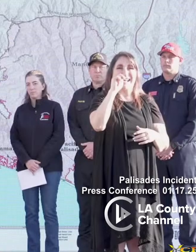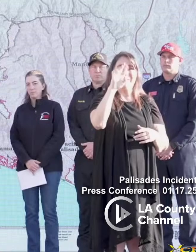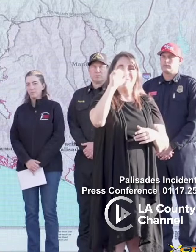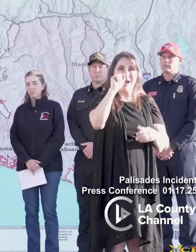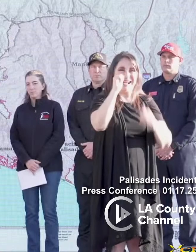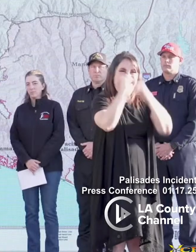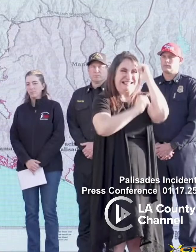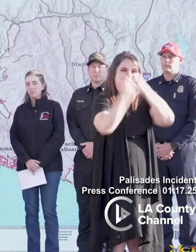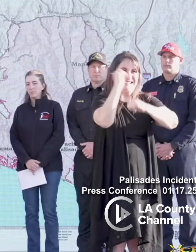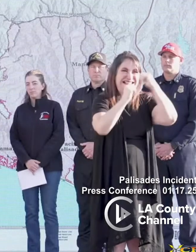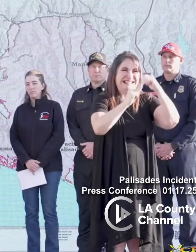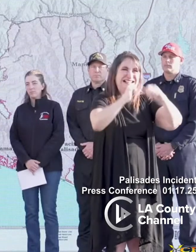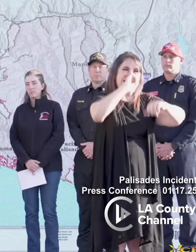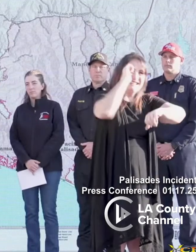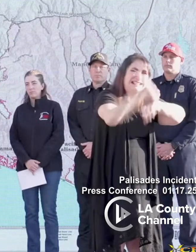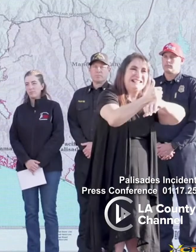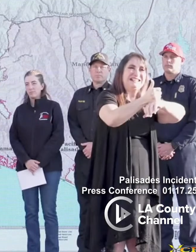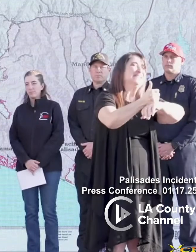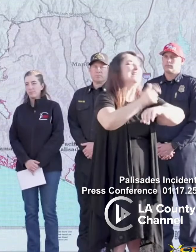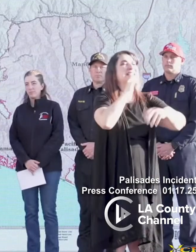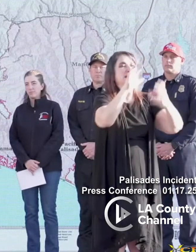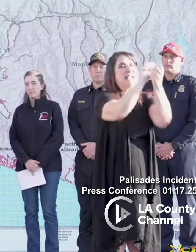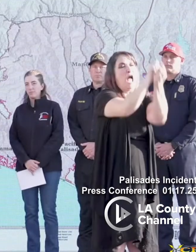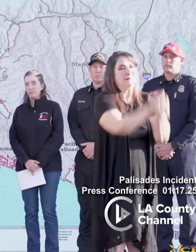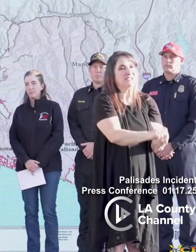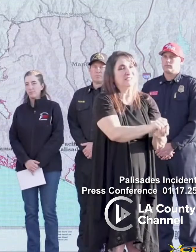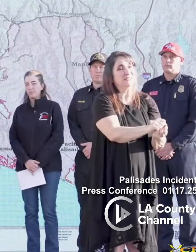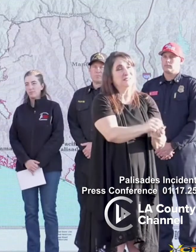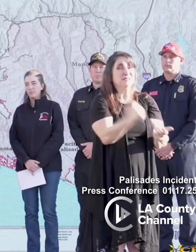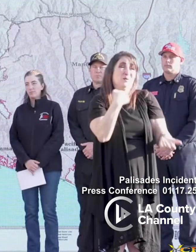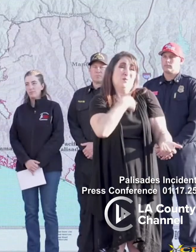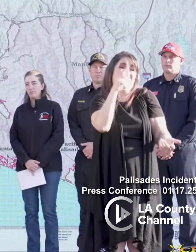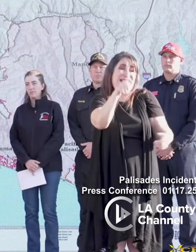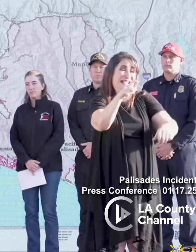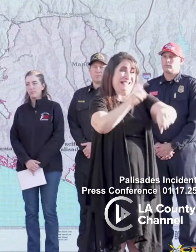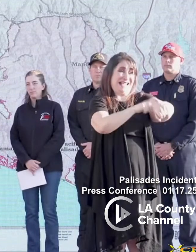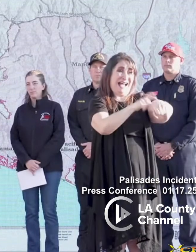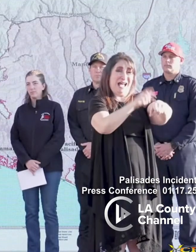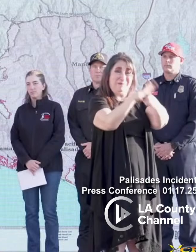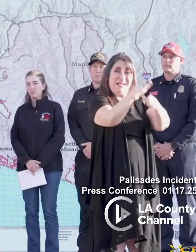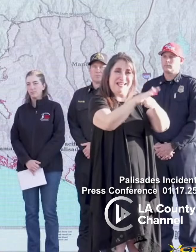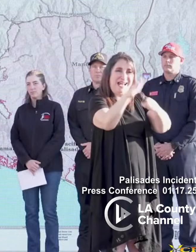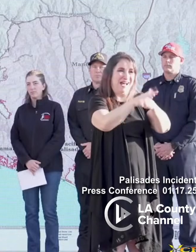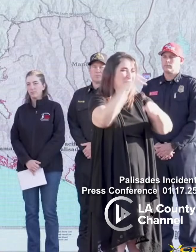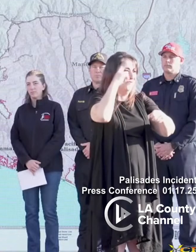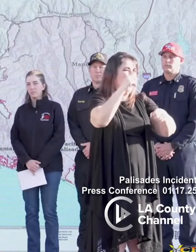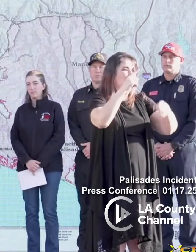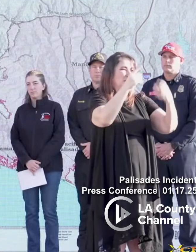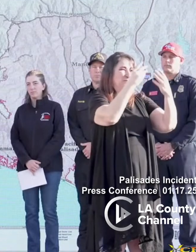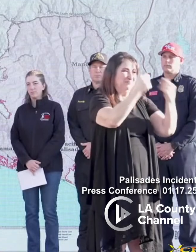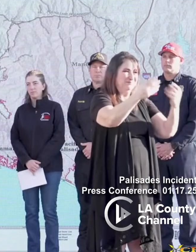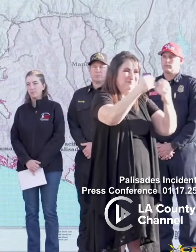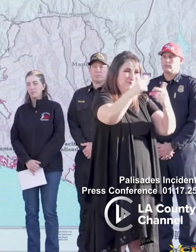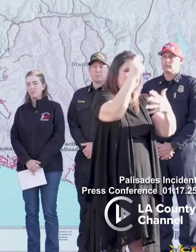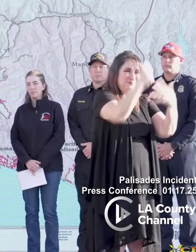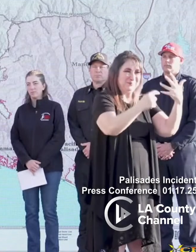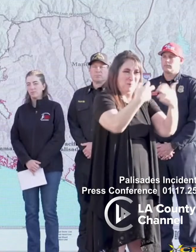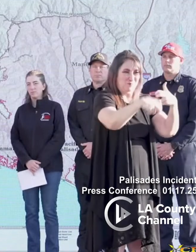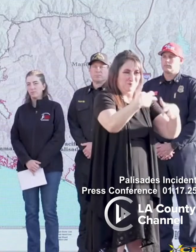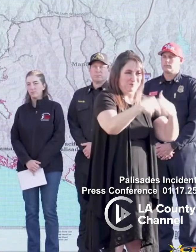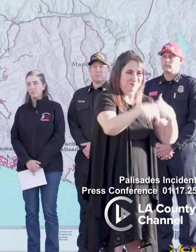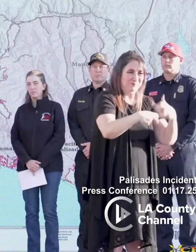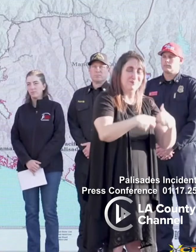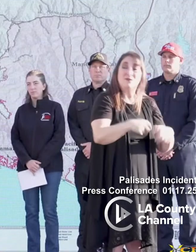the fire-impacted region, and time is needed to effectively address all of these issues. When